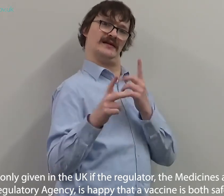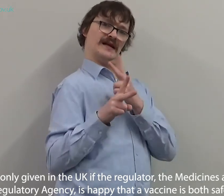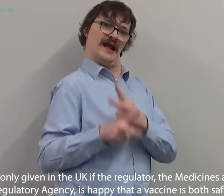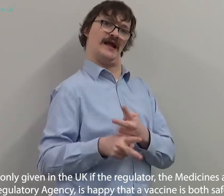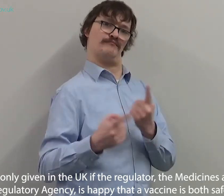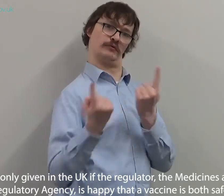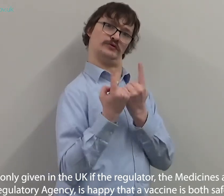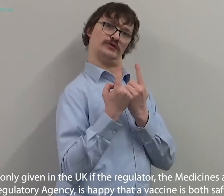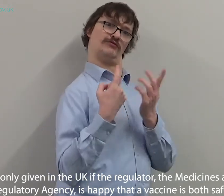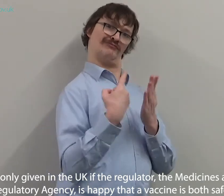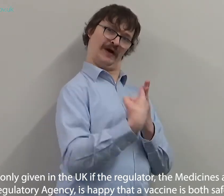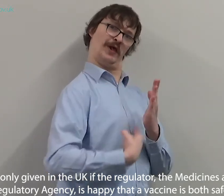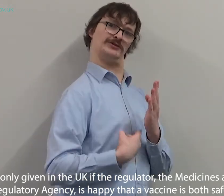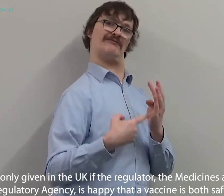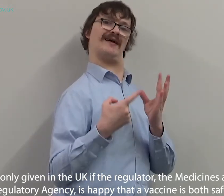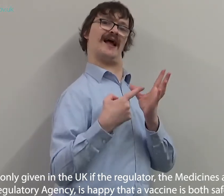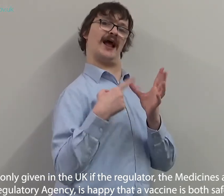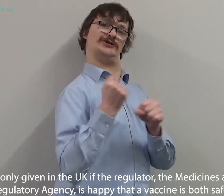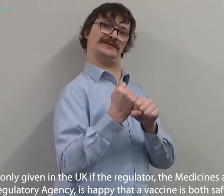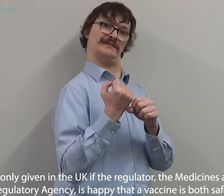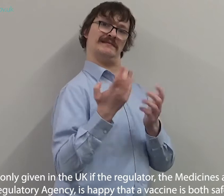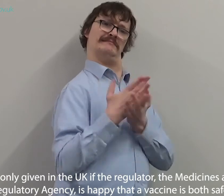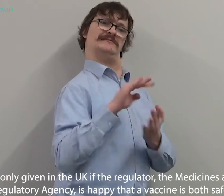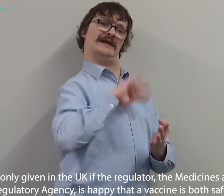is happy that a vaccine is both safe and effective.